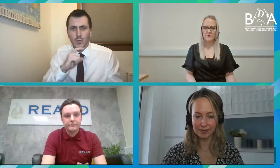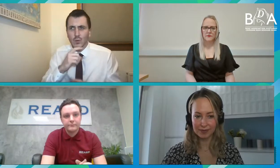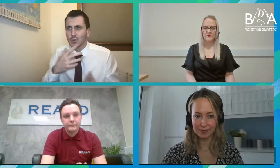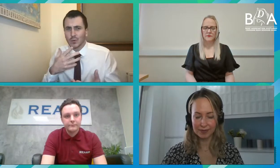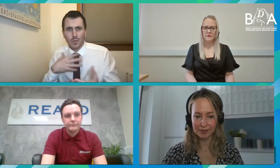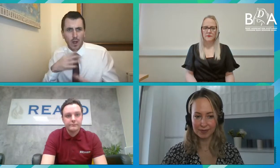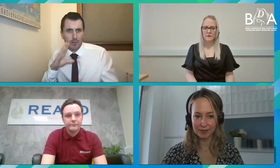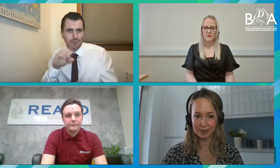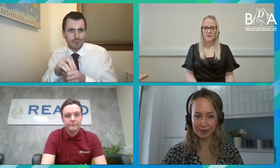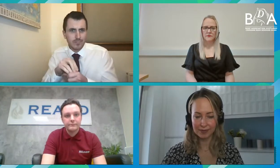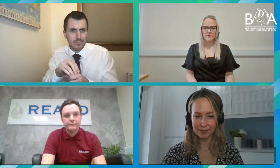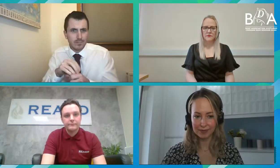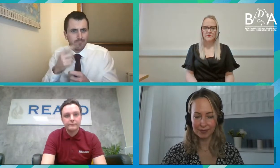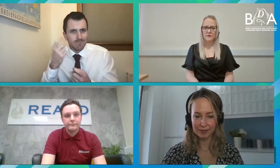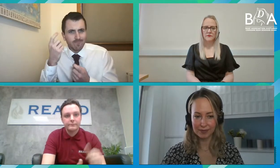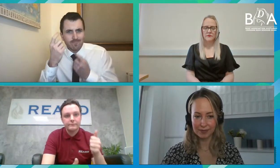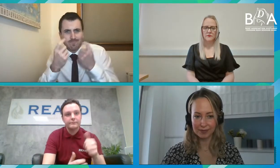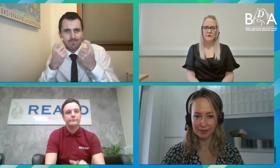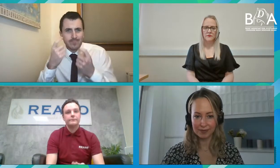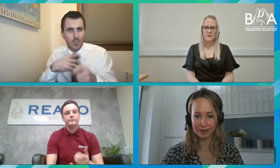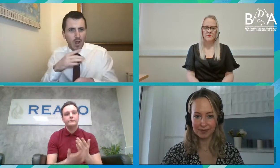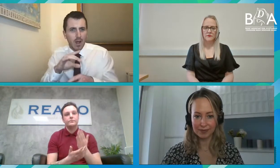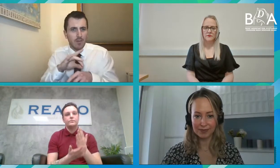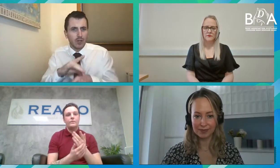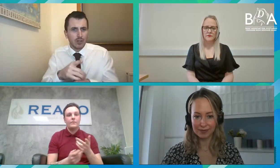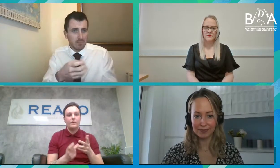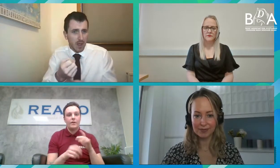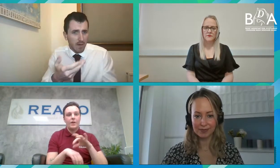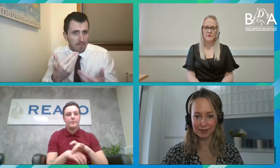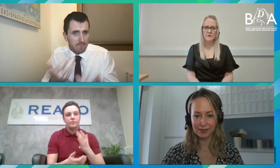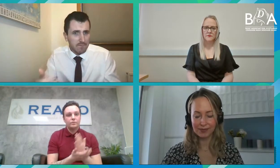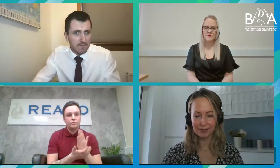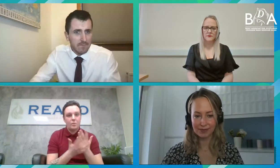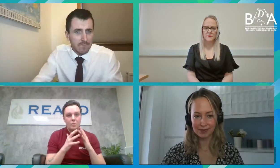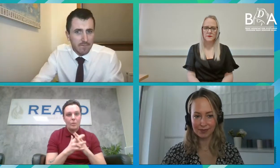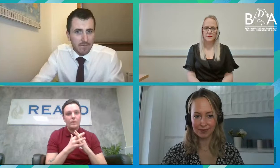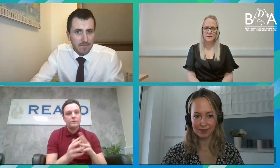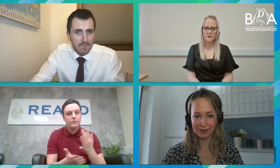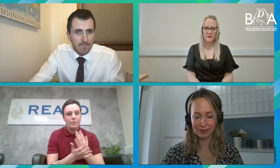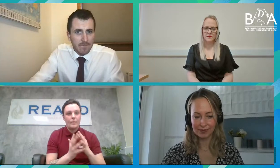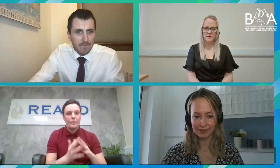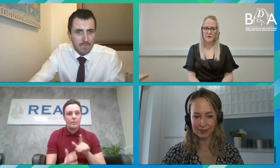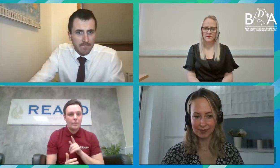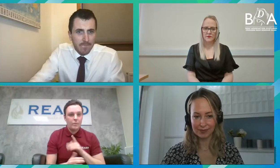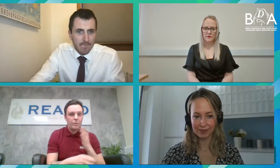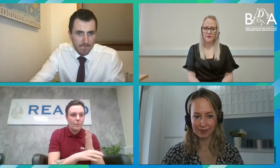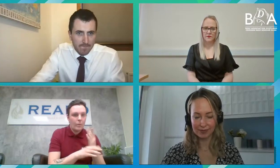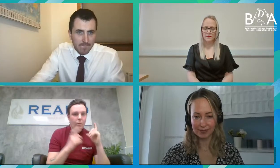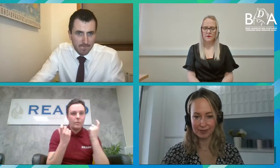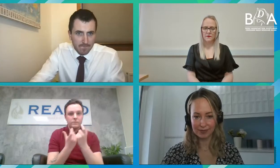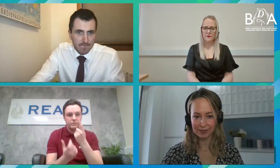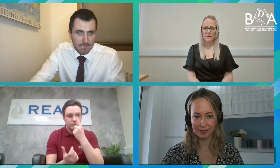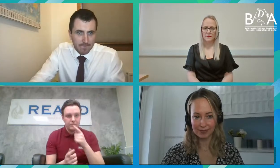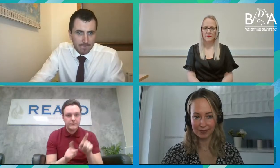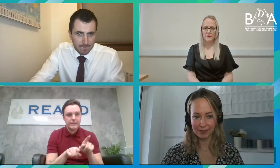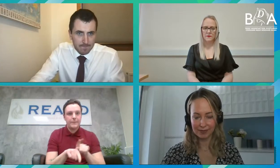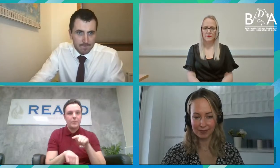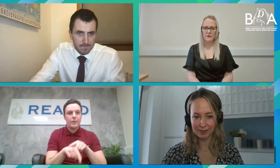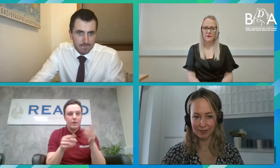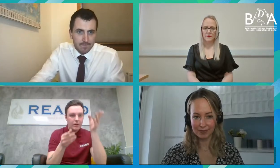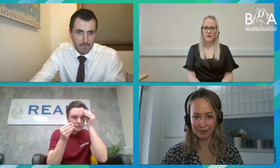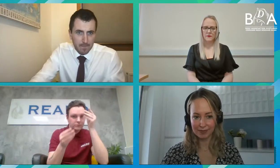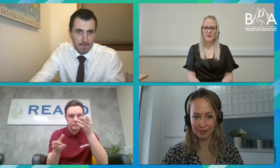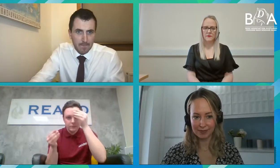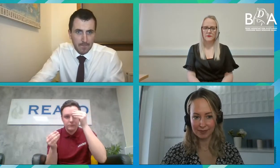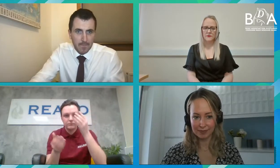Sam, do you have any advice that you would like to give to anybody who might be considering approaching or applying to